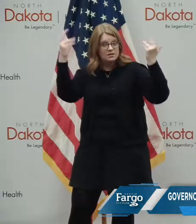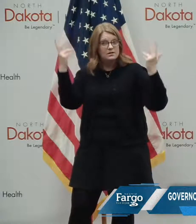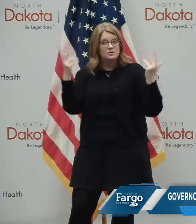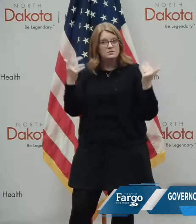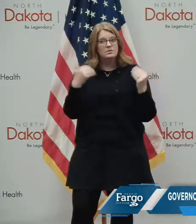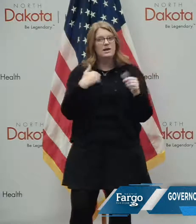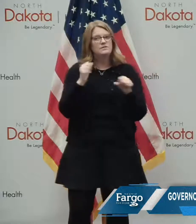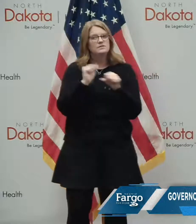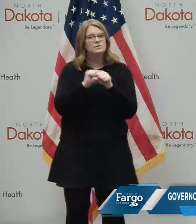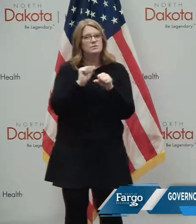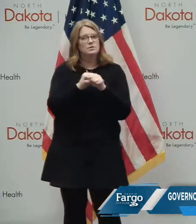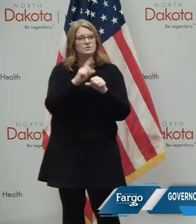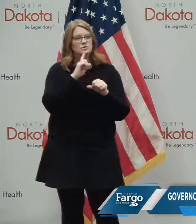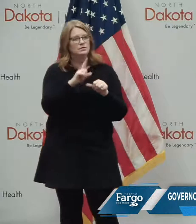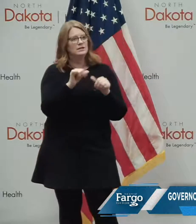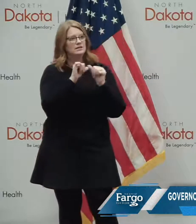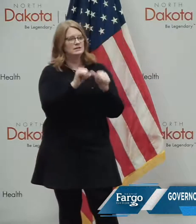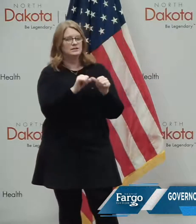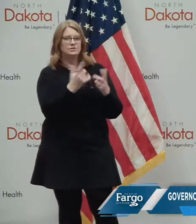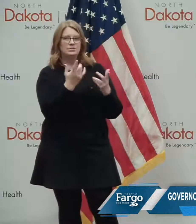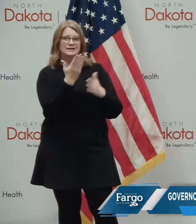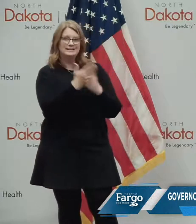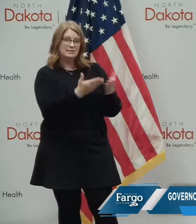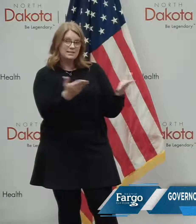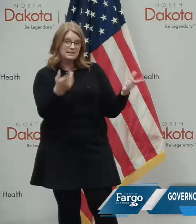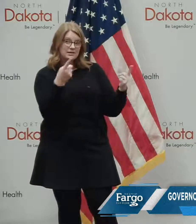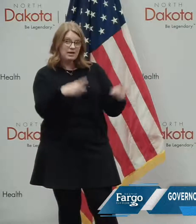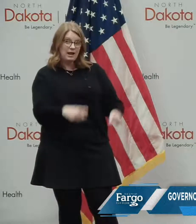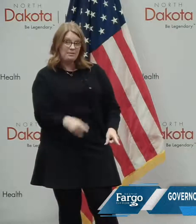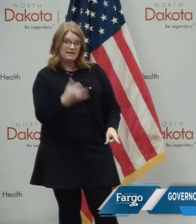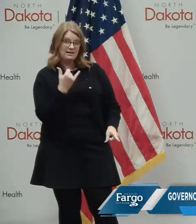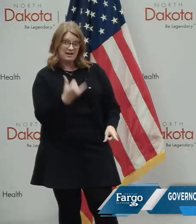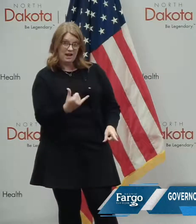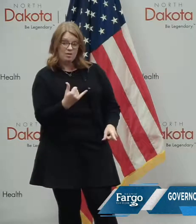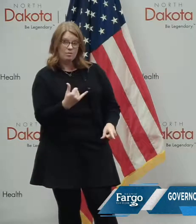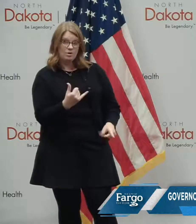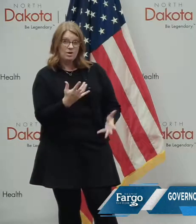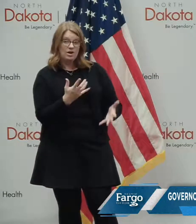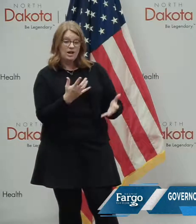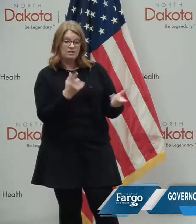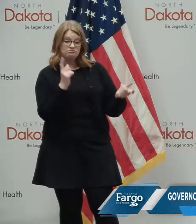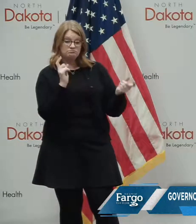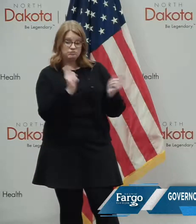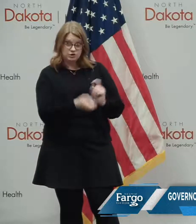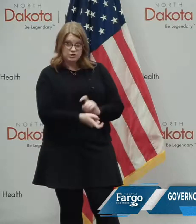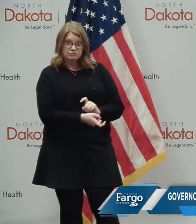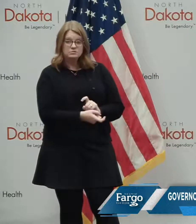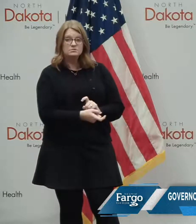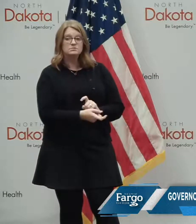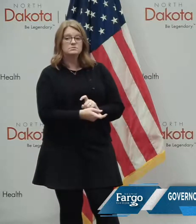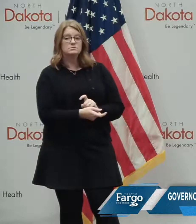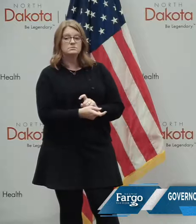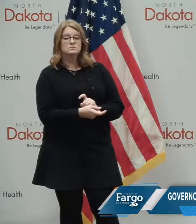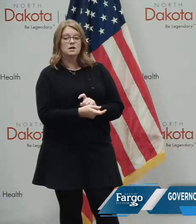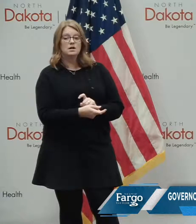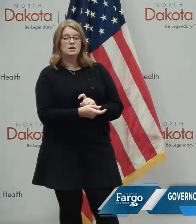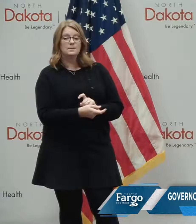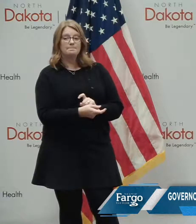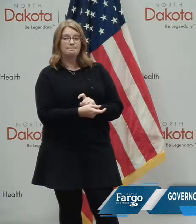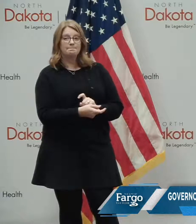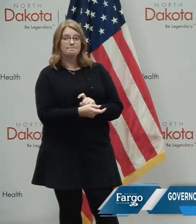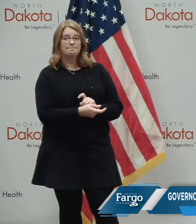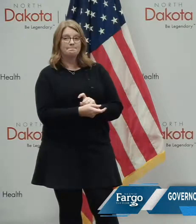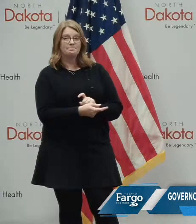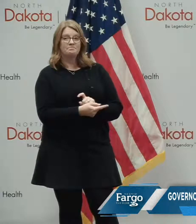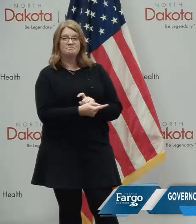to do to continue to make sure that some of the things that are happening now, some of the changes we've made during the pandemic